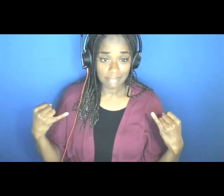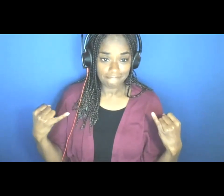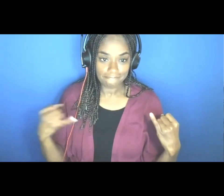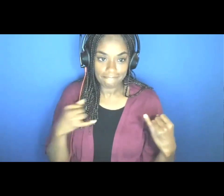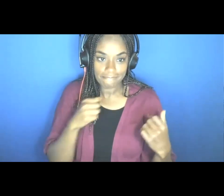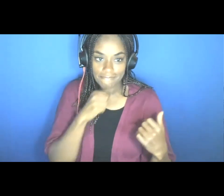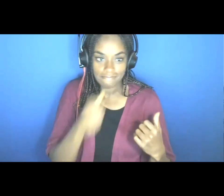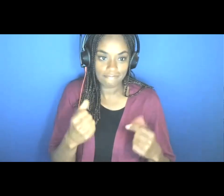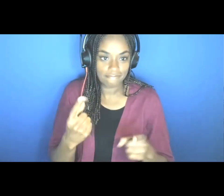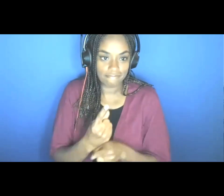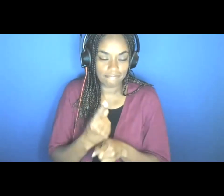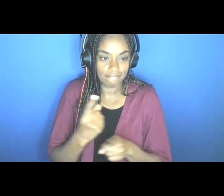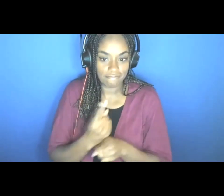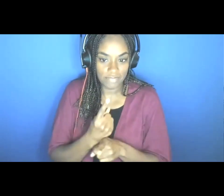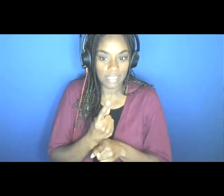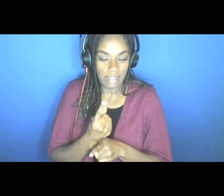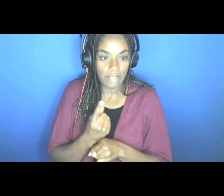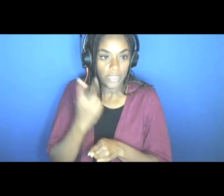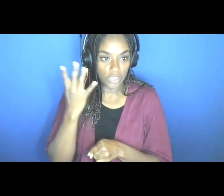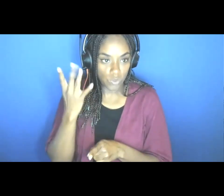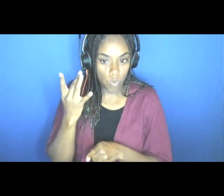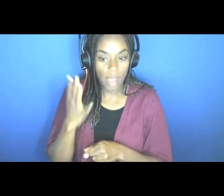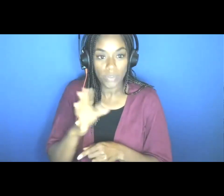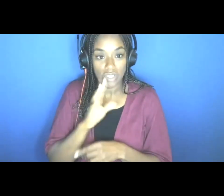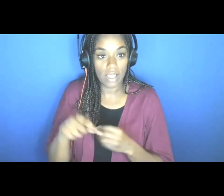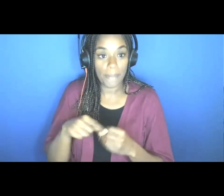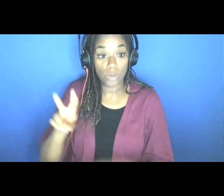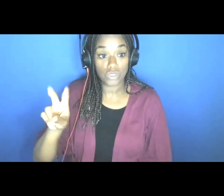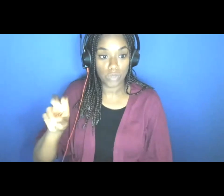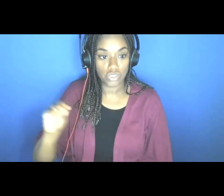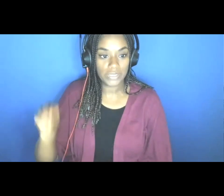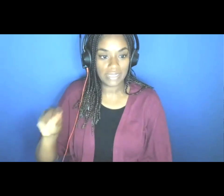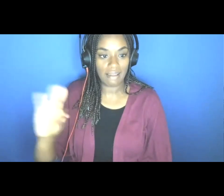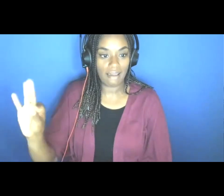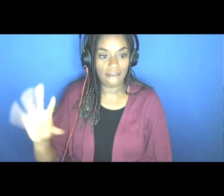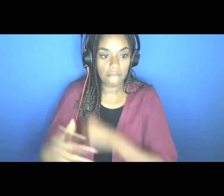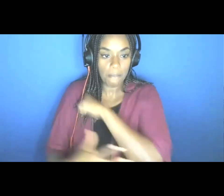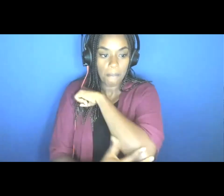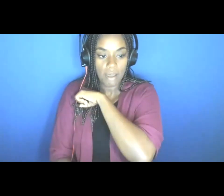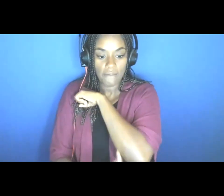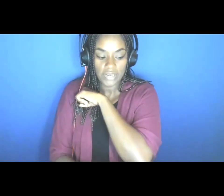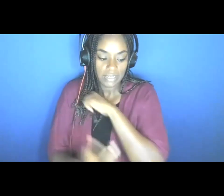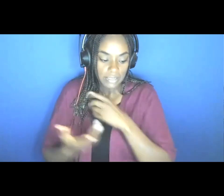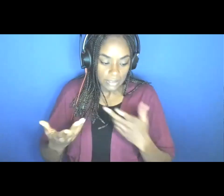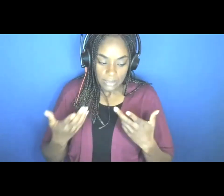inadequate. That's why we do things like talk about 200% of poverty, but that's still,